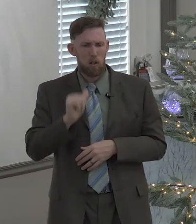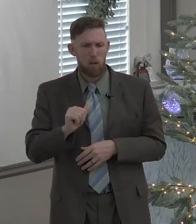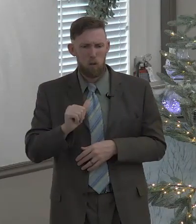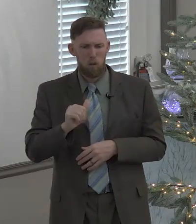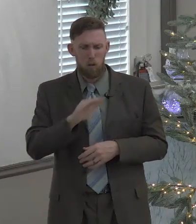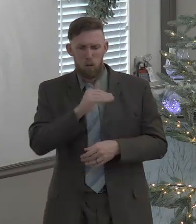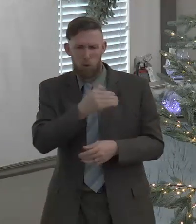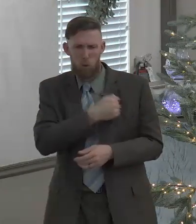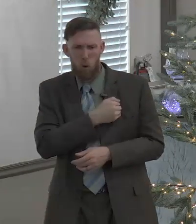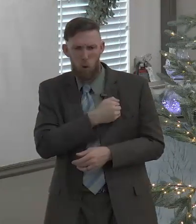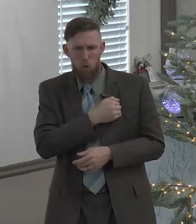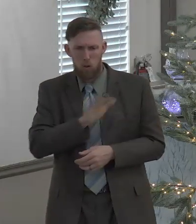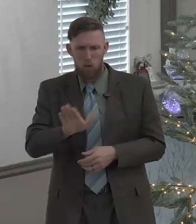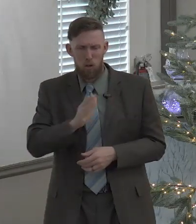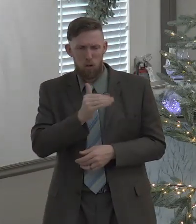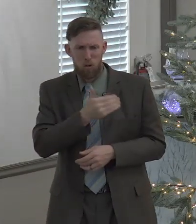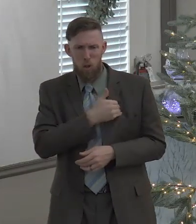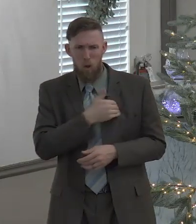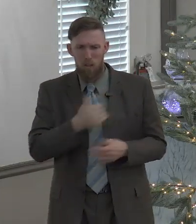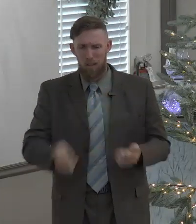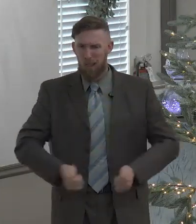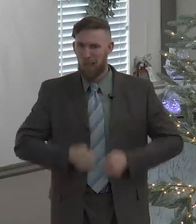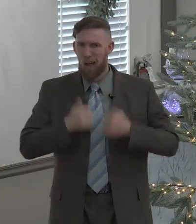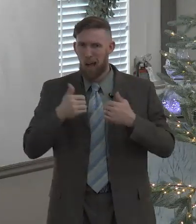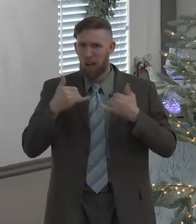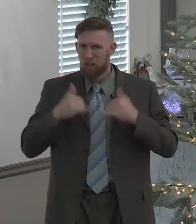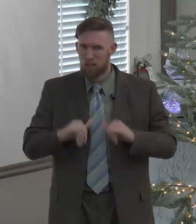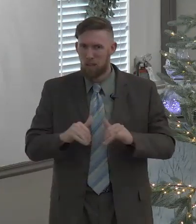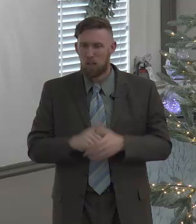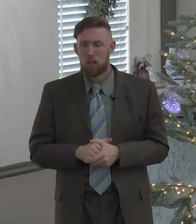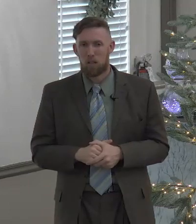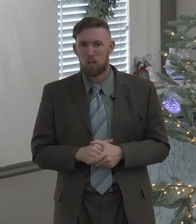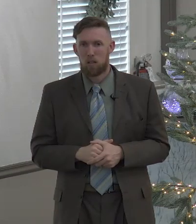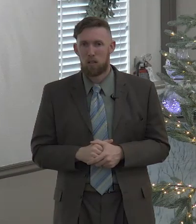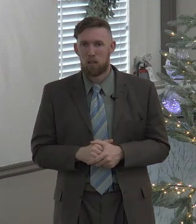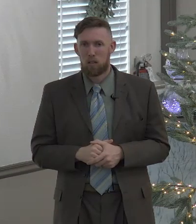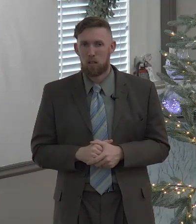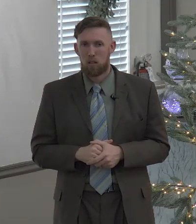But Jesus said, that little girl's soul is still alive.